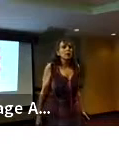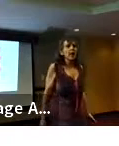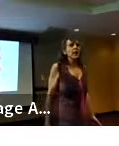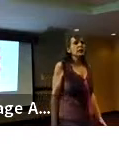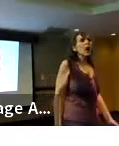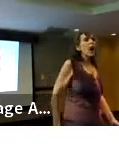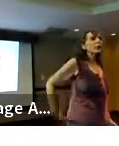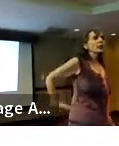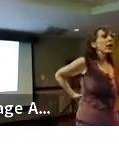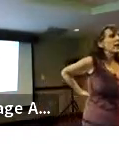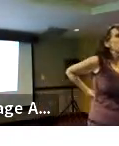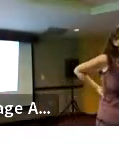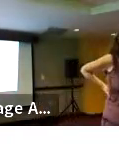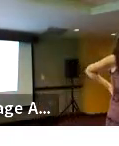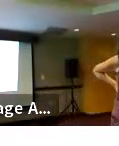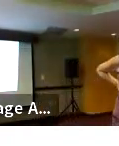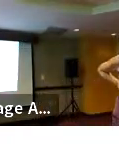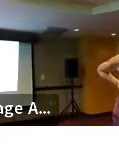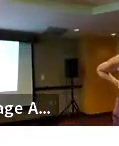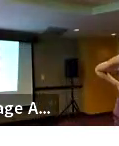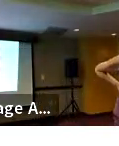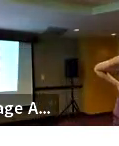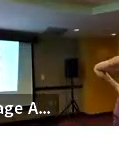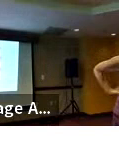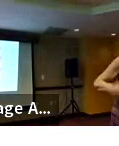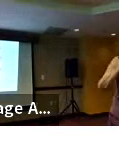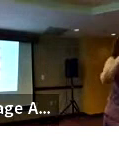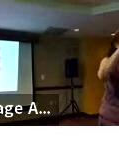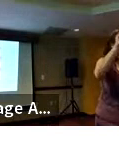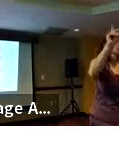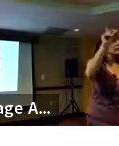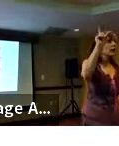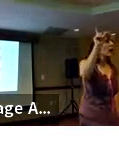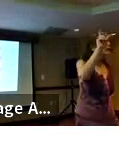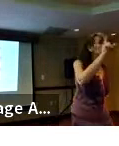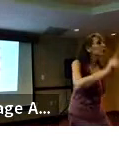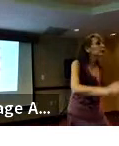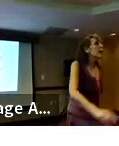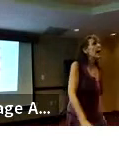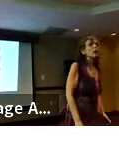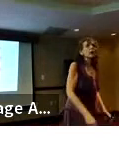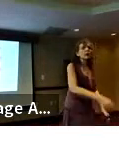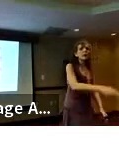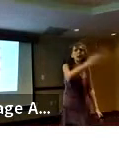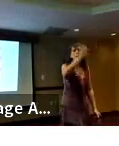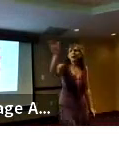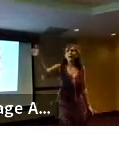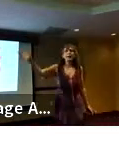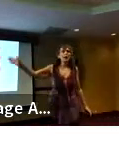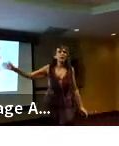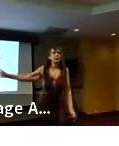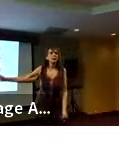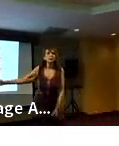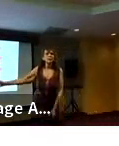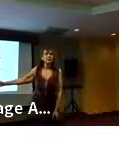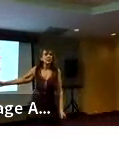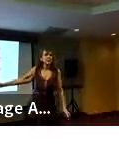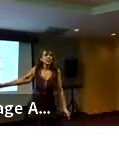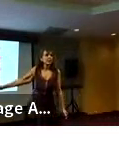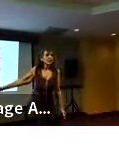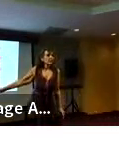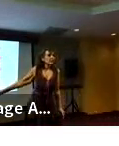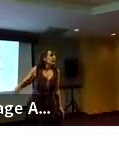globe. That is not genetic or biological diversity, but we are diverse. How? Anybody have any